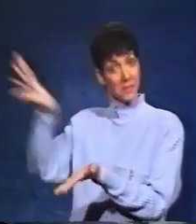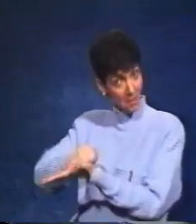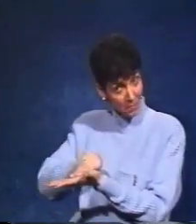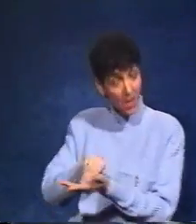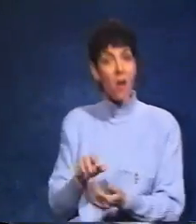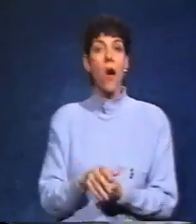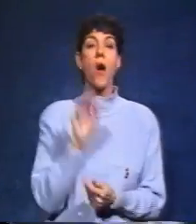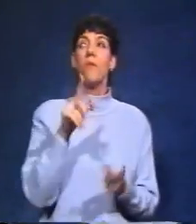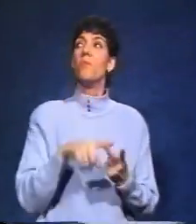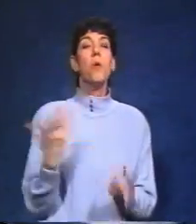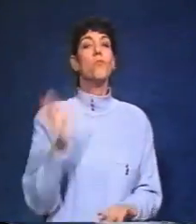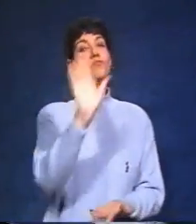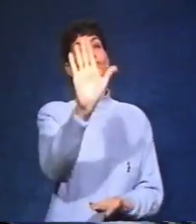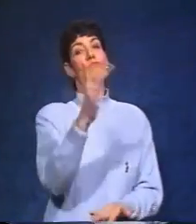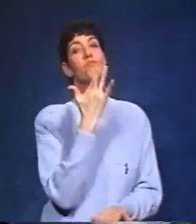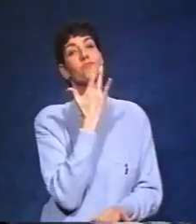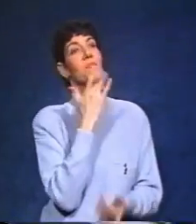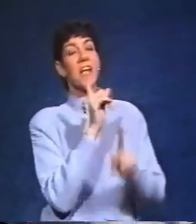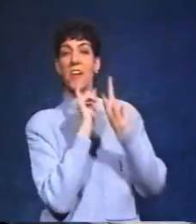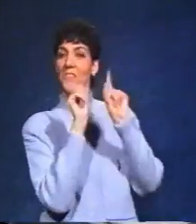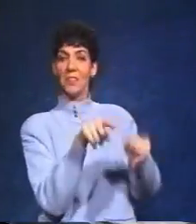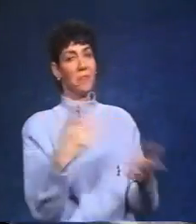may pause the tape and copy their answer.